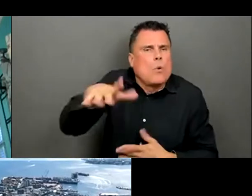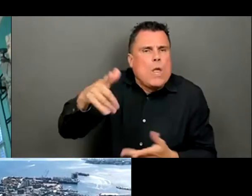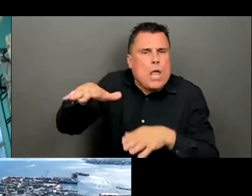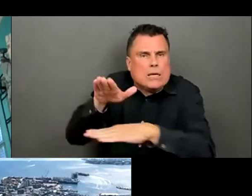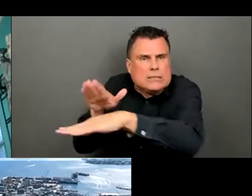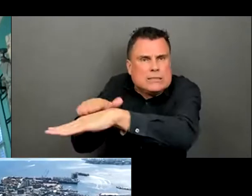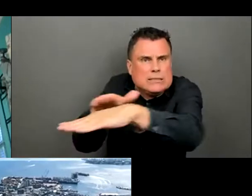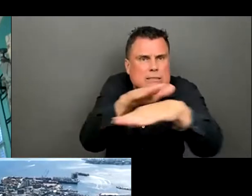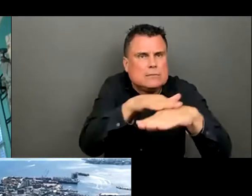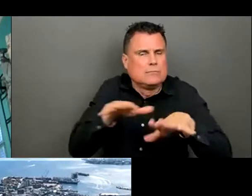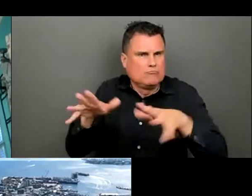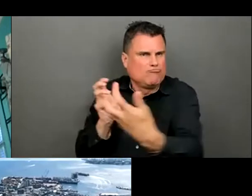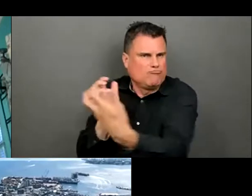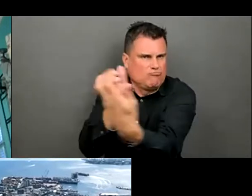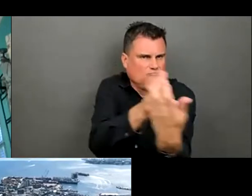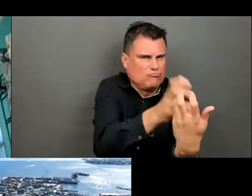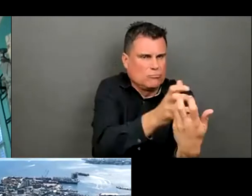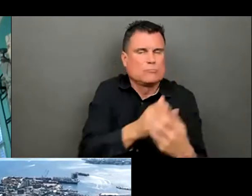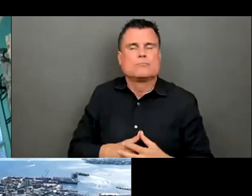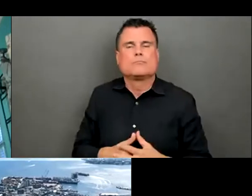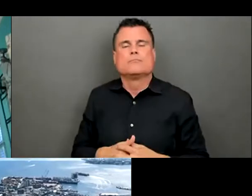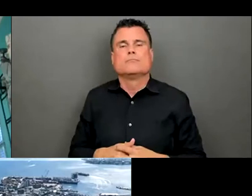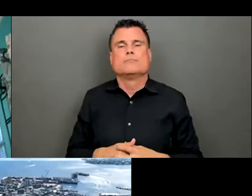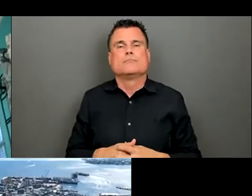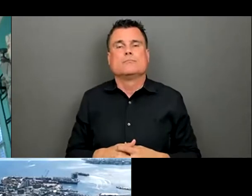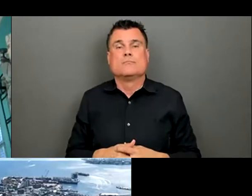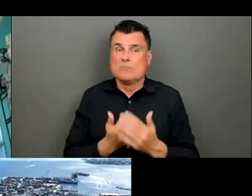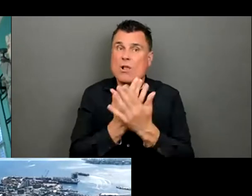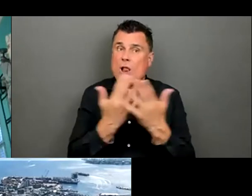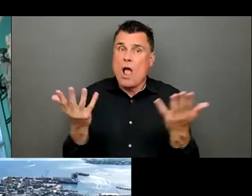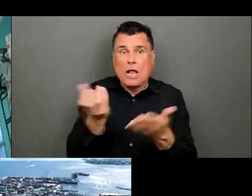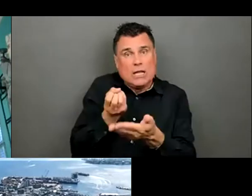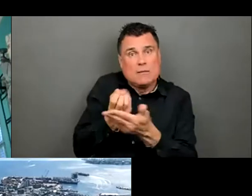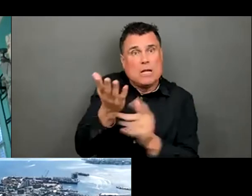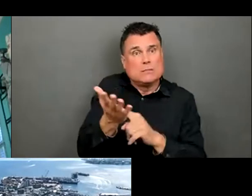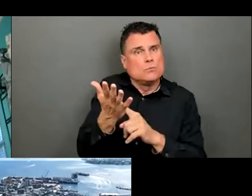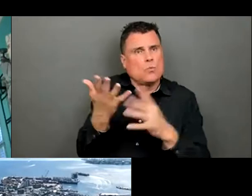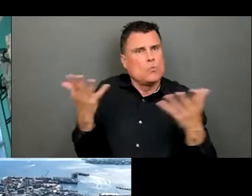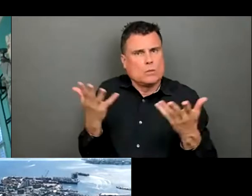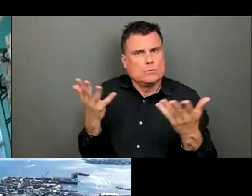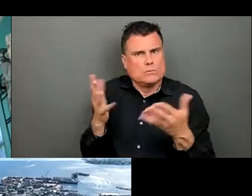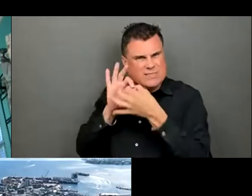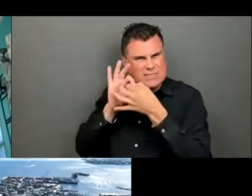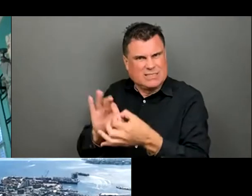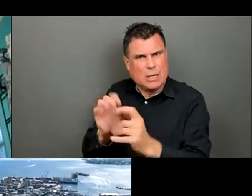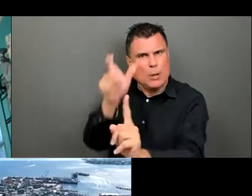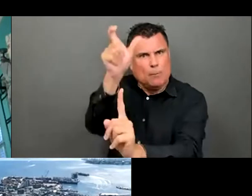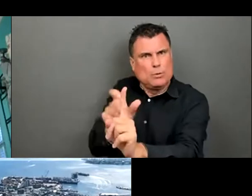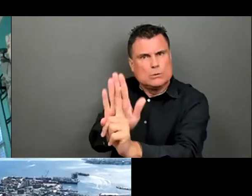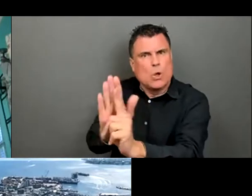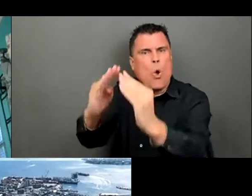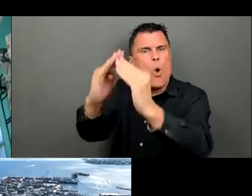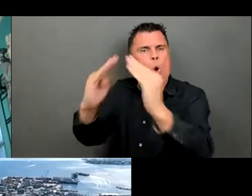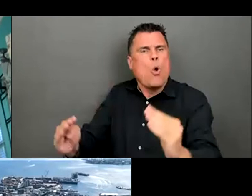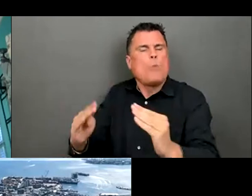and evacuation order is determined by physical address of citizens, and messages are all